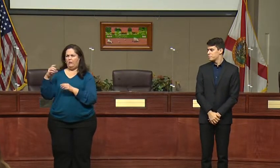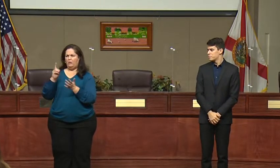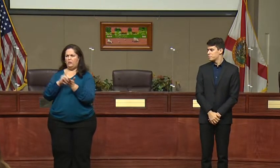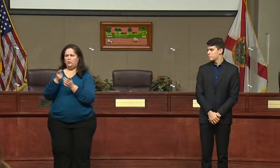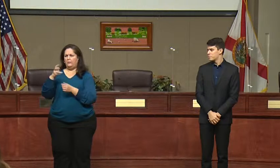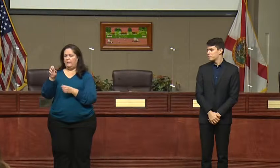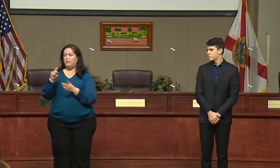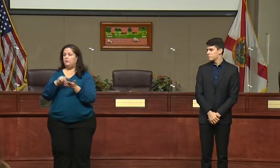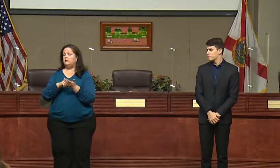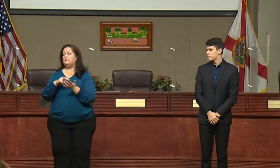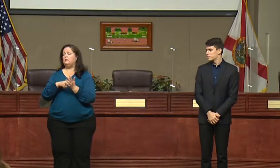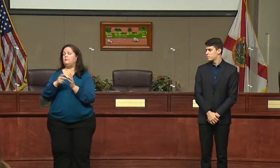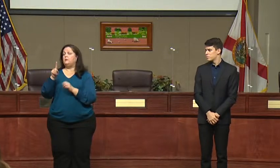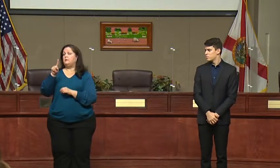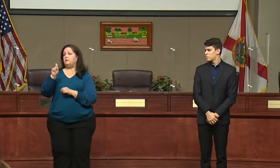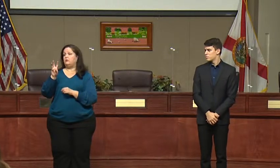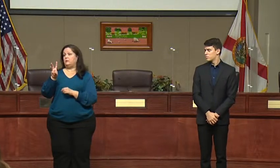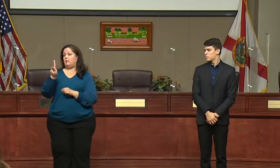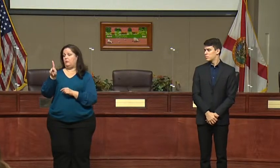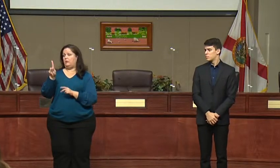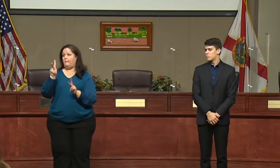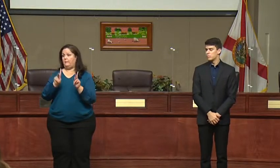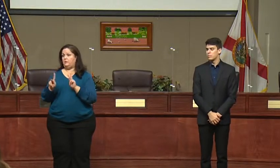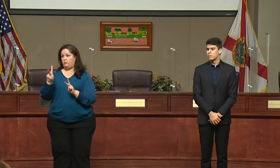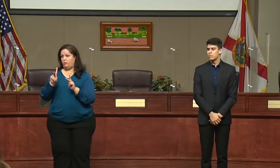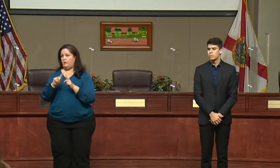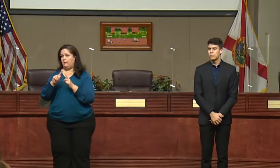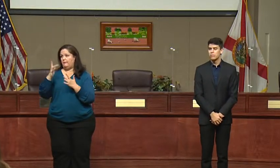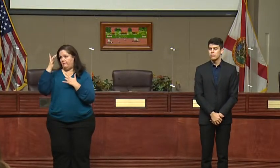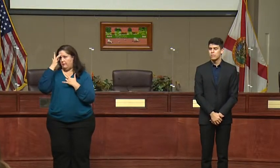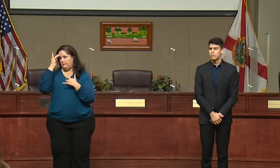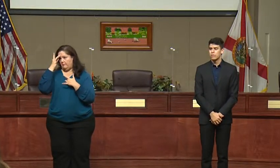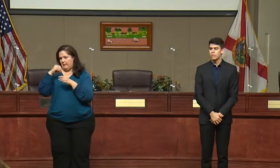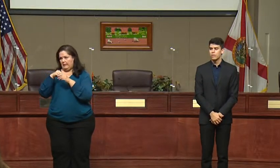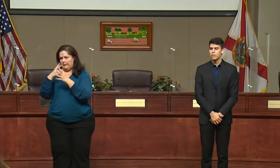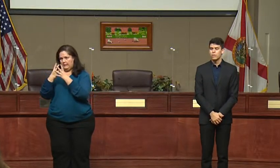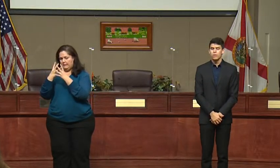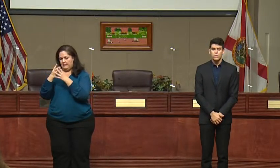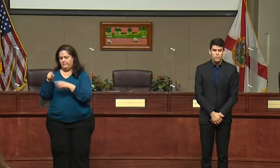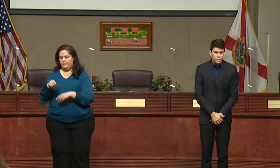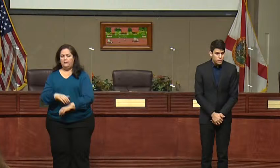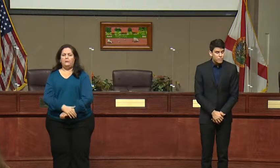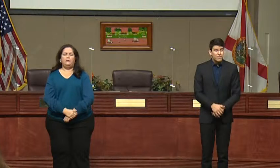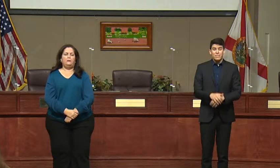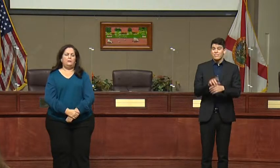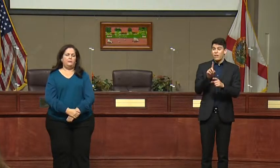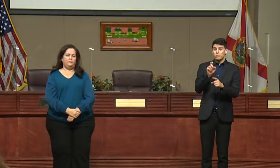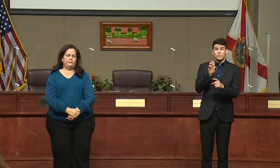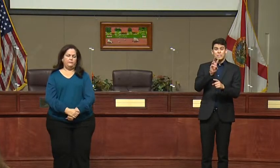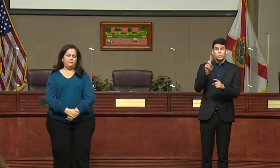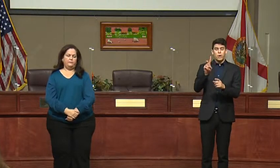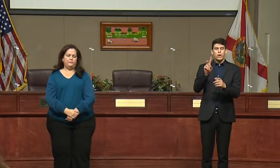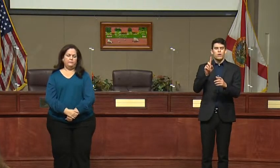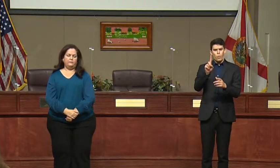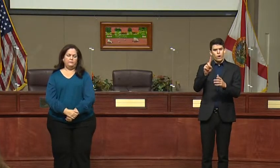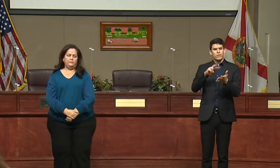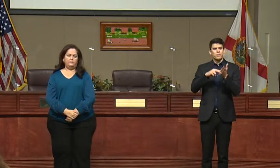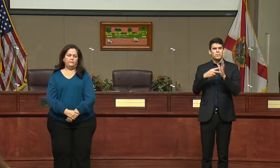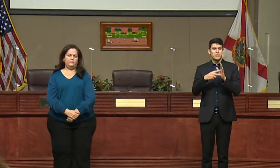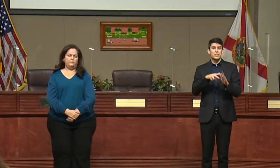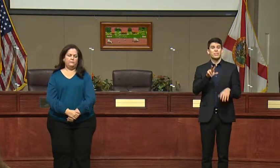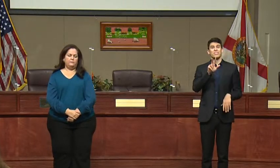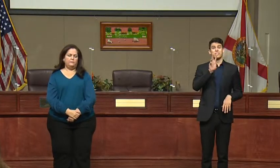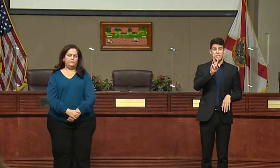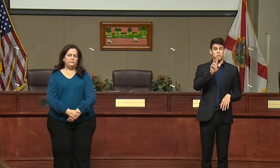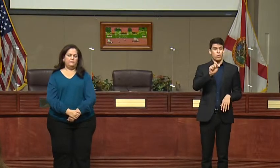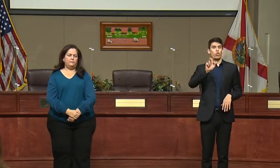tenemos 161 individuos en la cárcel con casos positivos. That represents about 6.3% of the jail